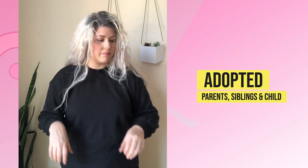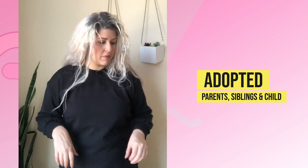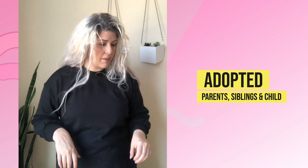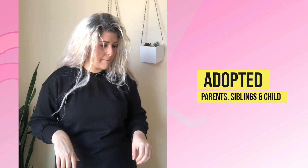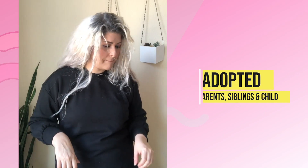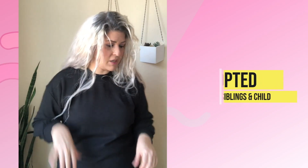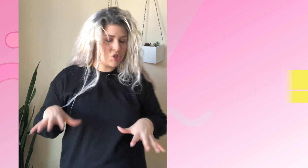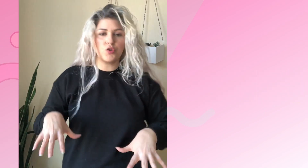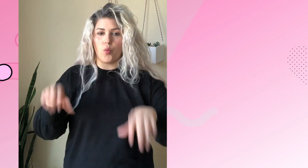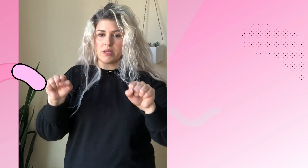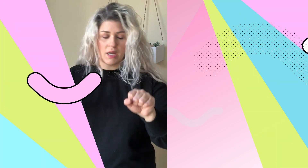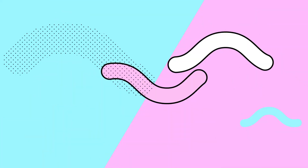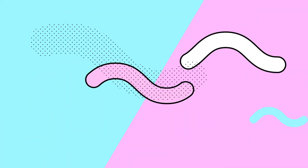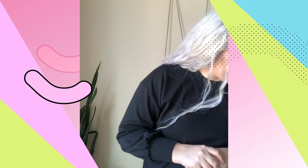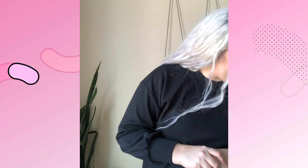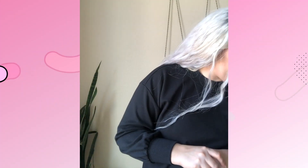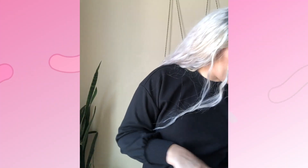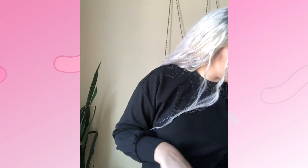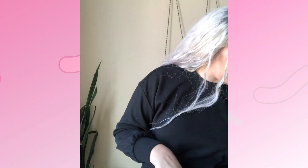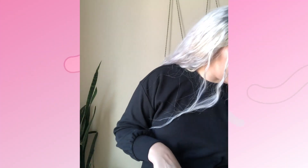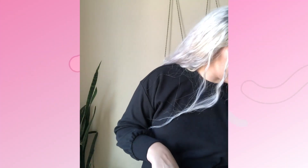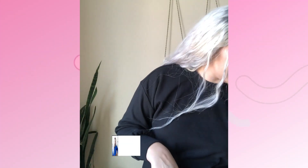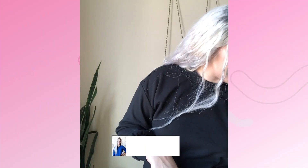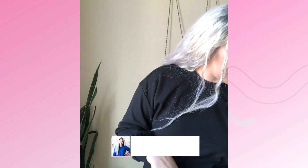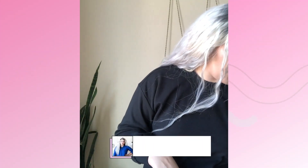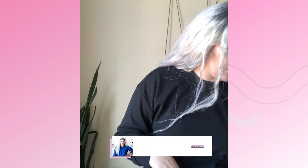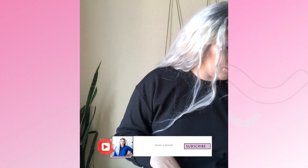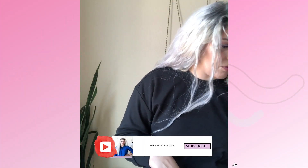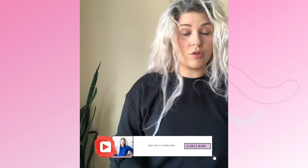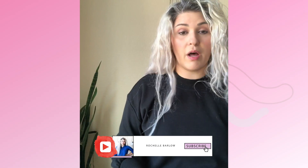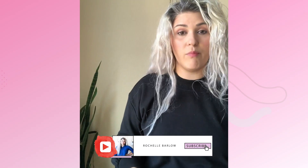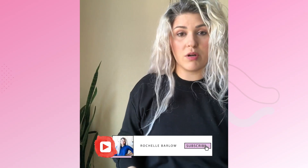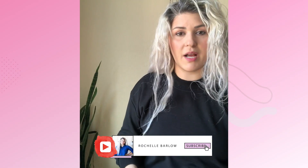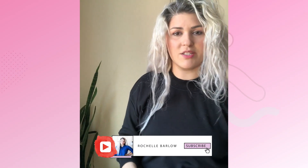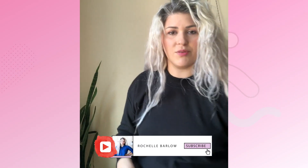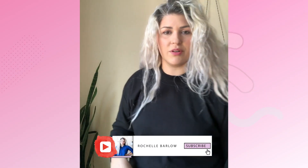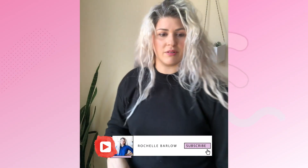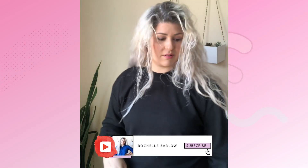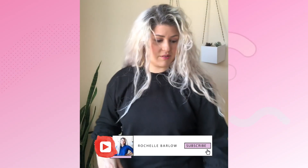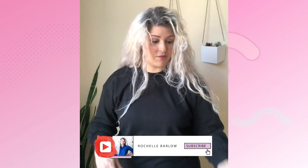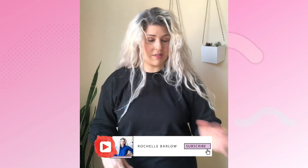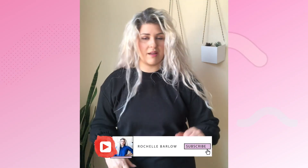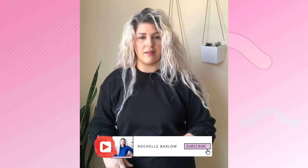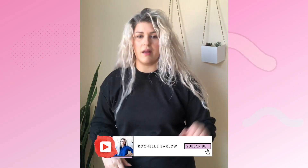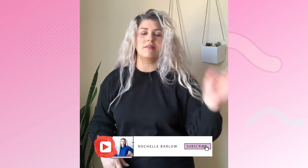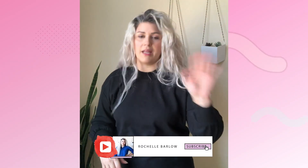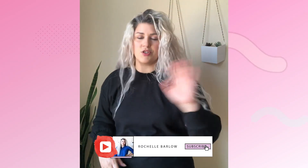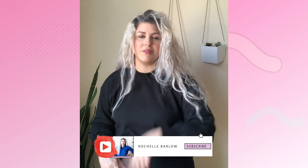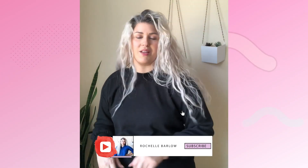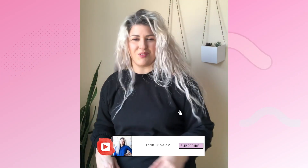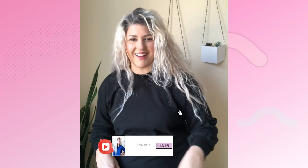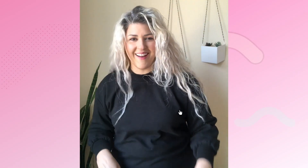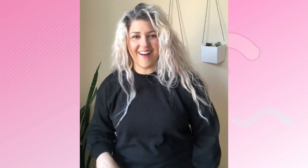adopted, okay? And you just do it one time. I think that was all the signs I taught you. You'll have more signs you learn